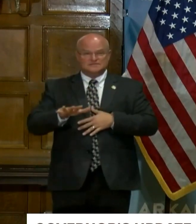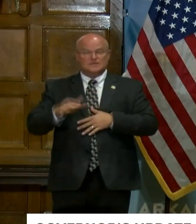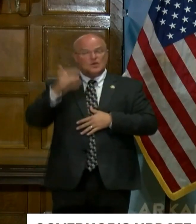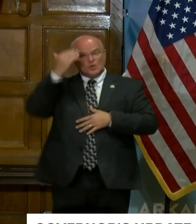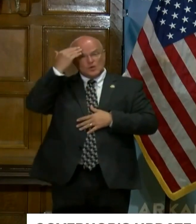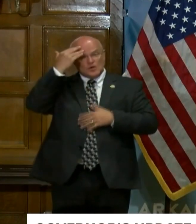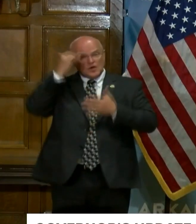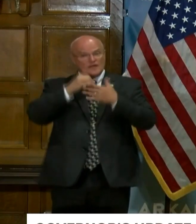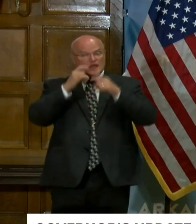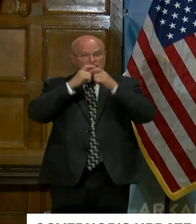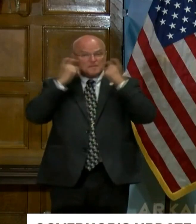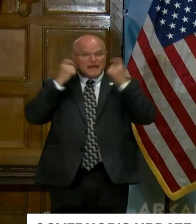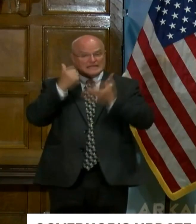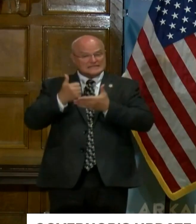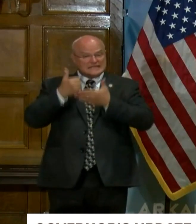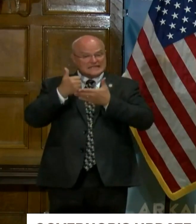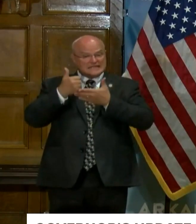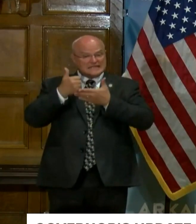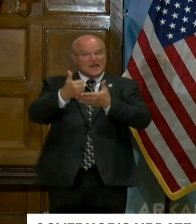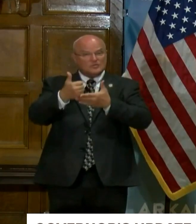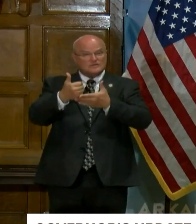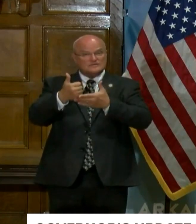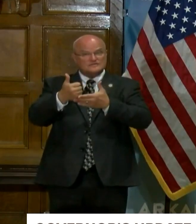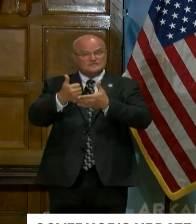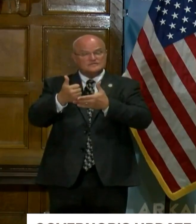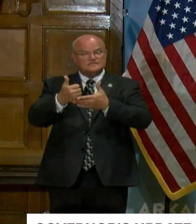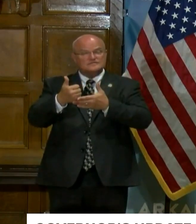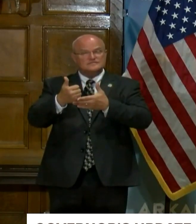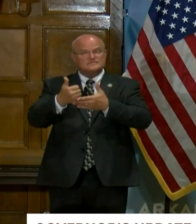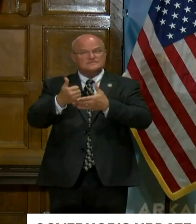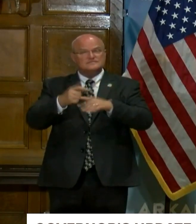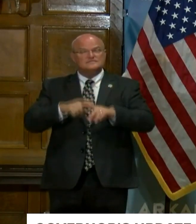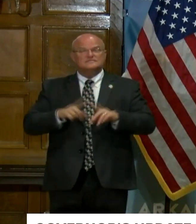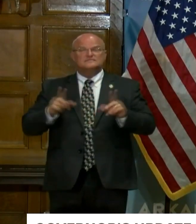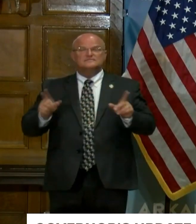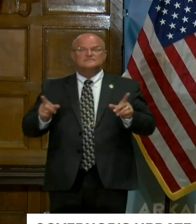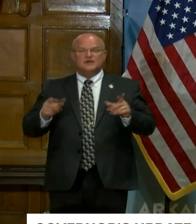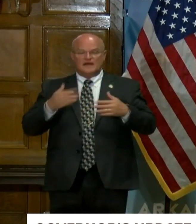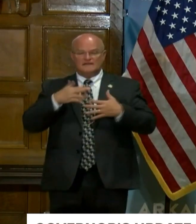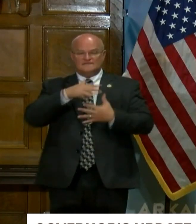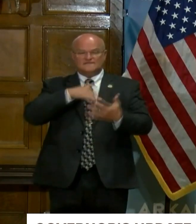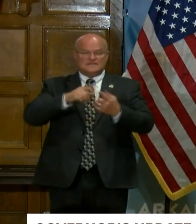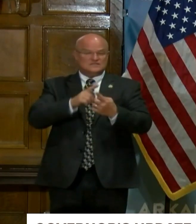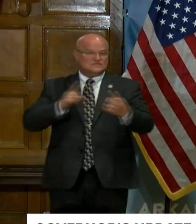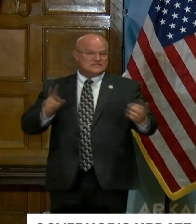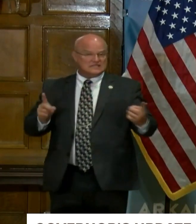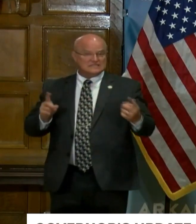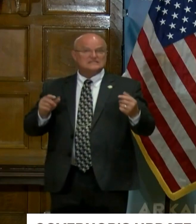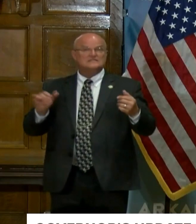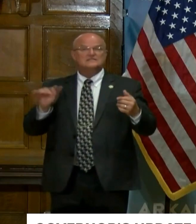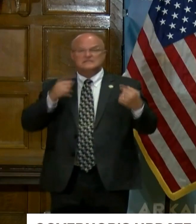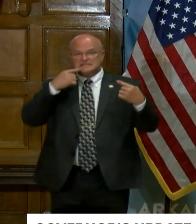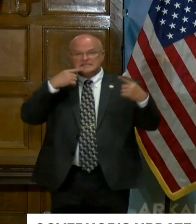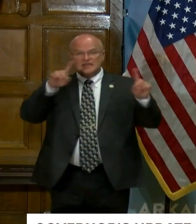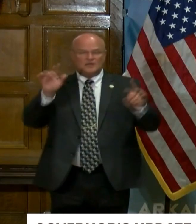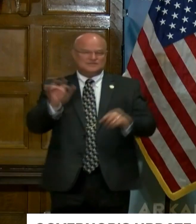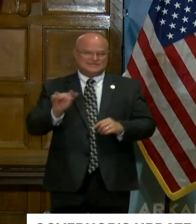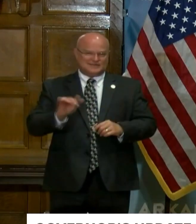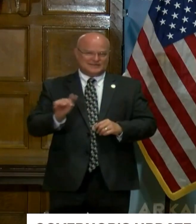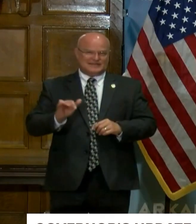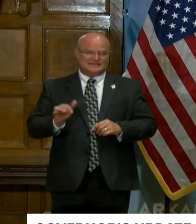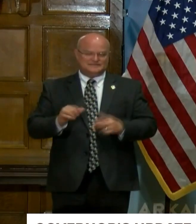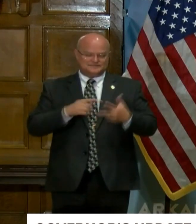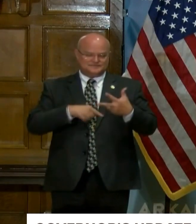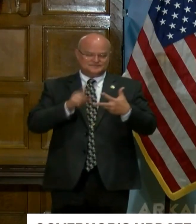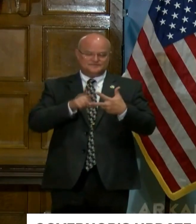know that masks can help in those situations, but physical distancing can accomplish the same thing.